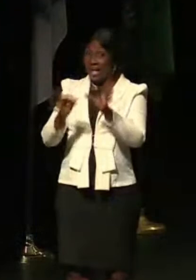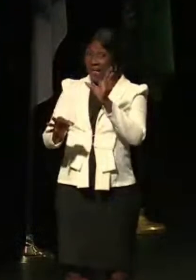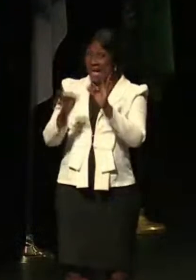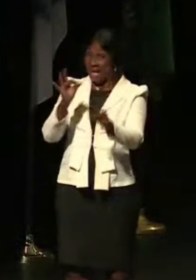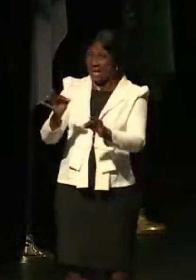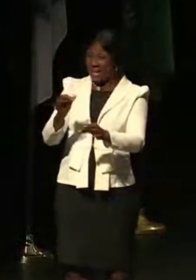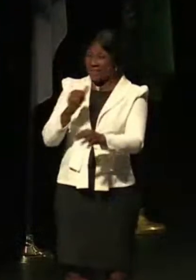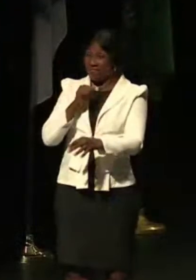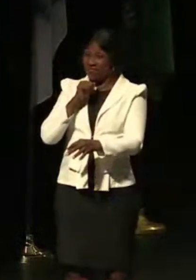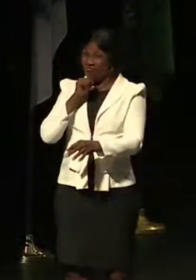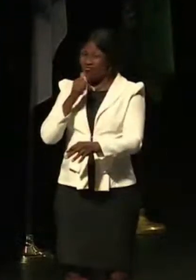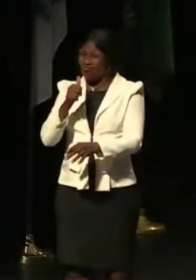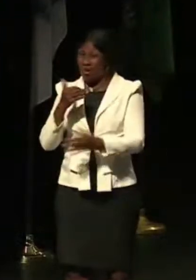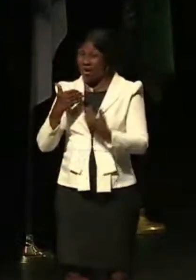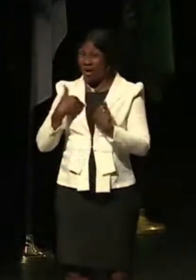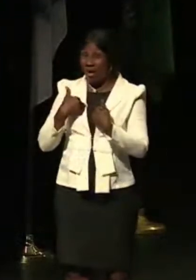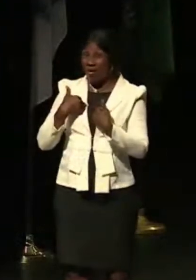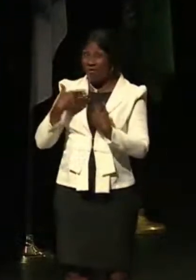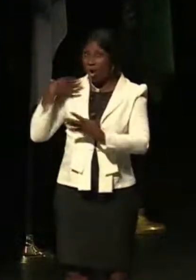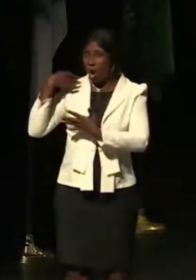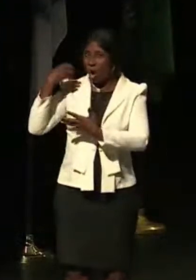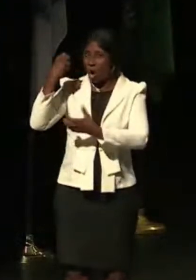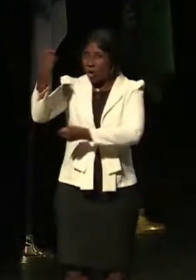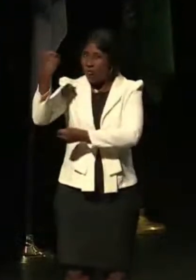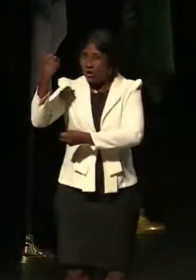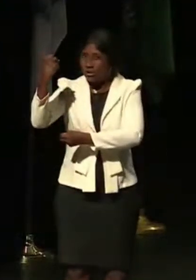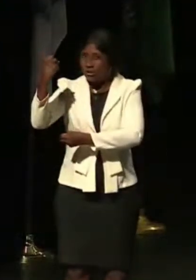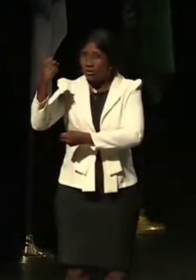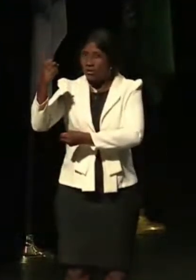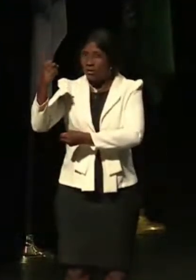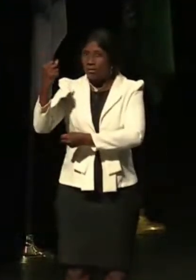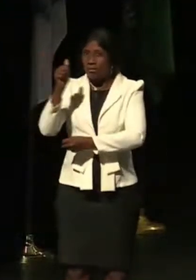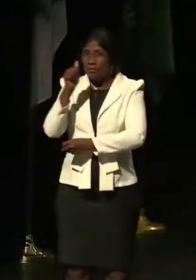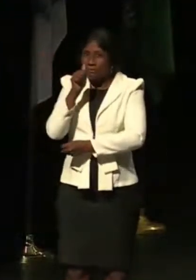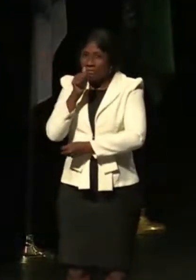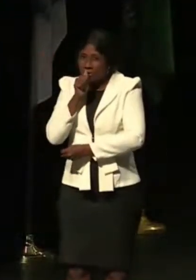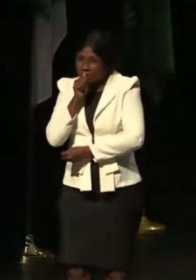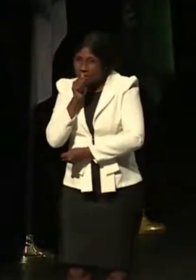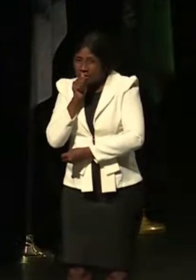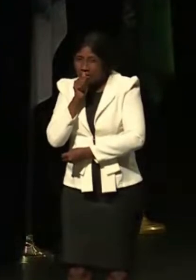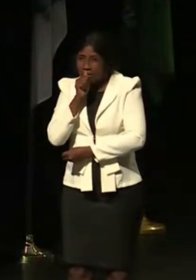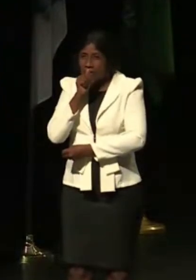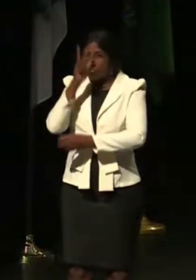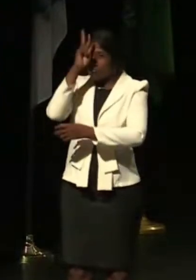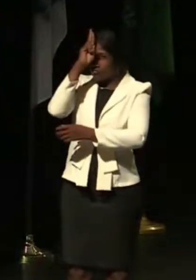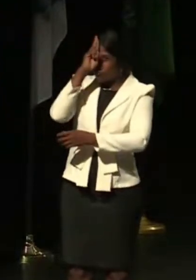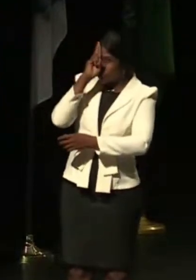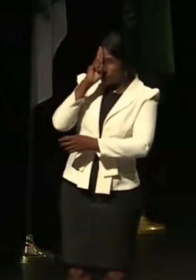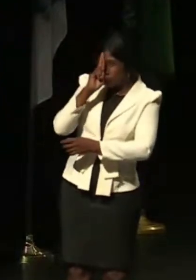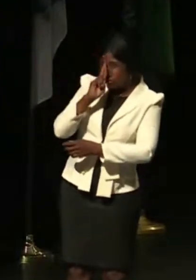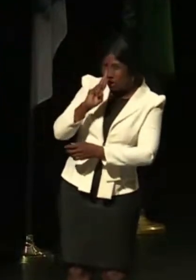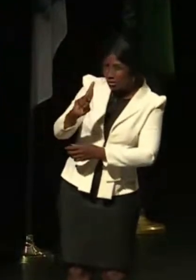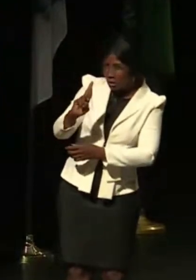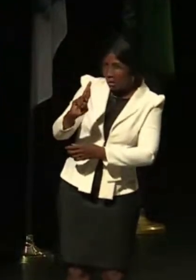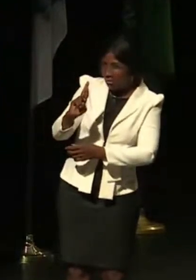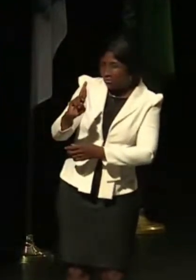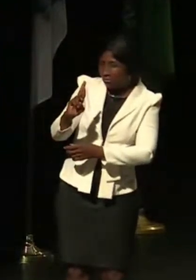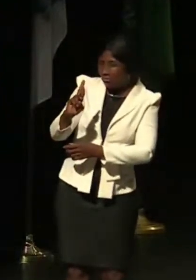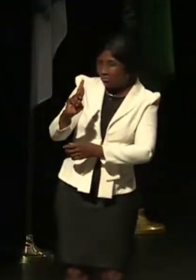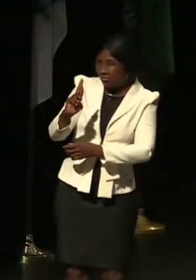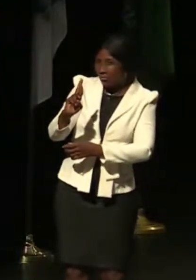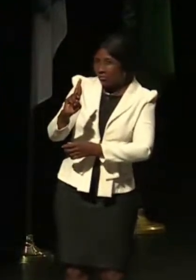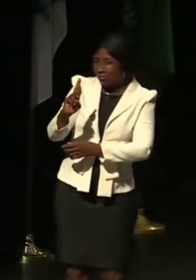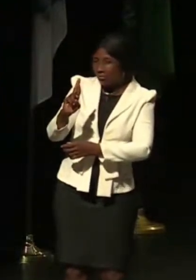got a particle of courage, nor temperance, nor decency, nor the good sense, but